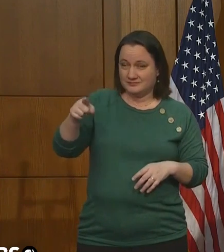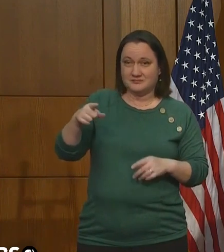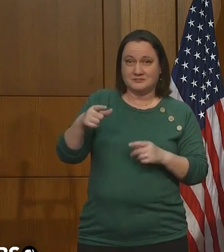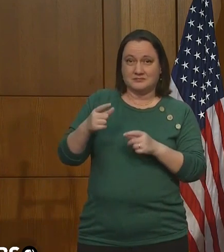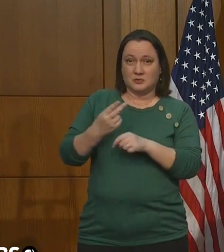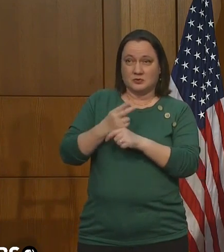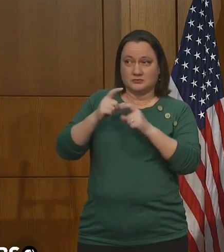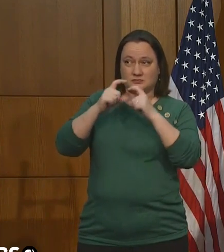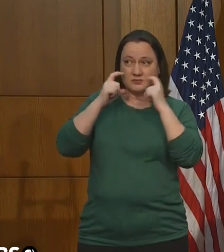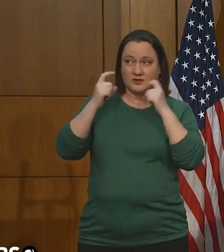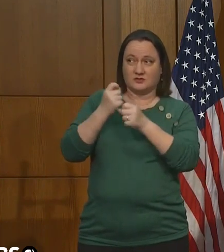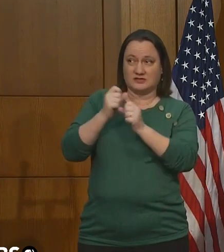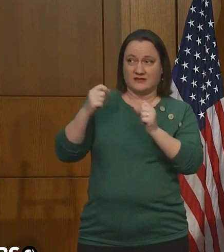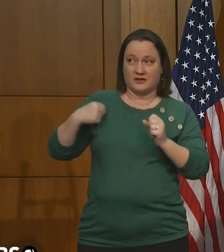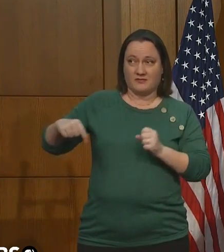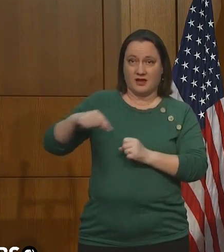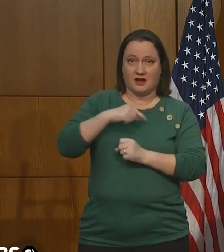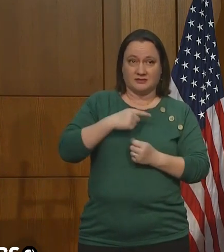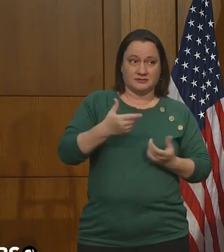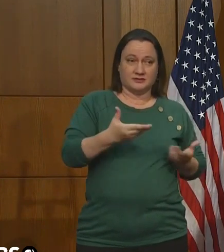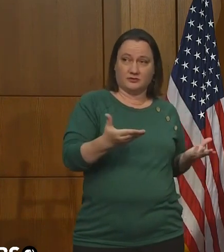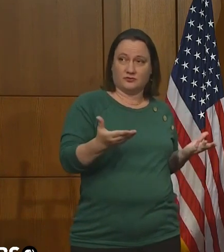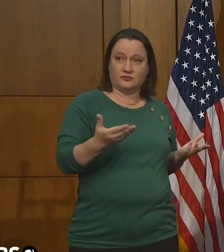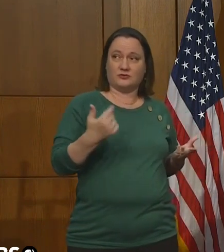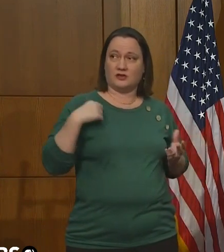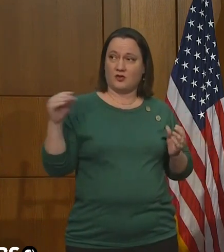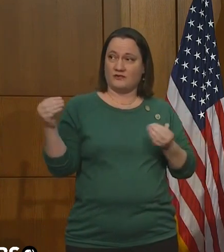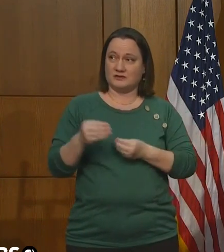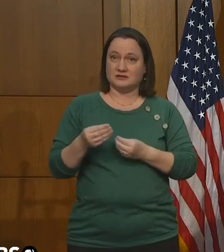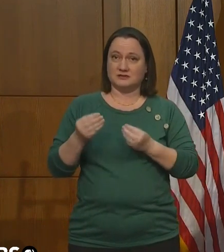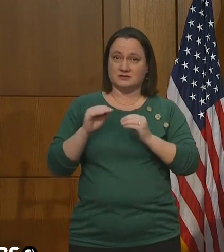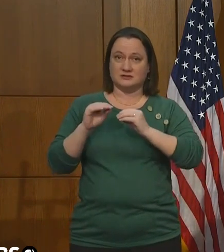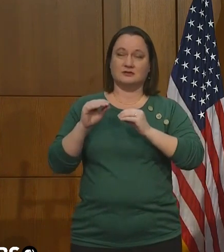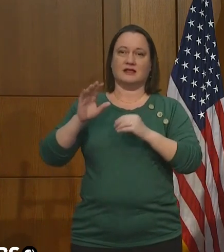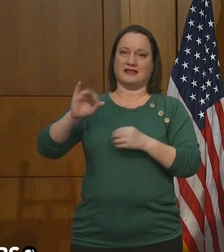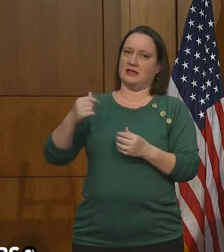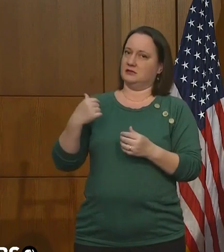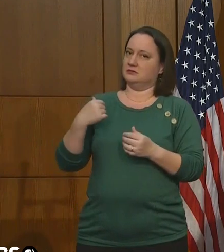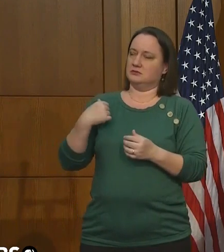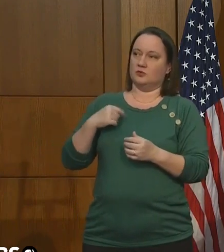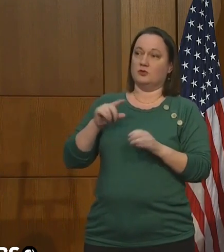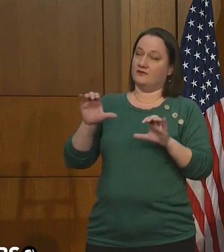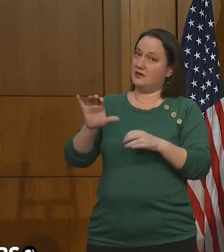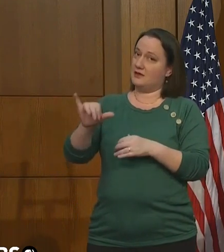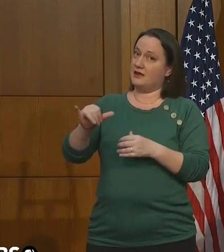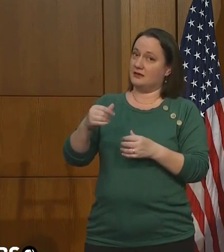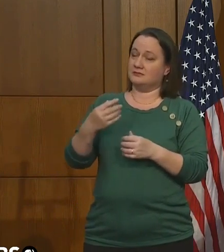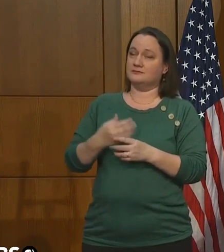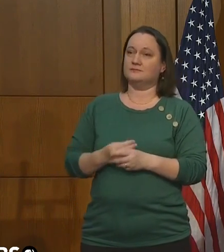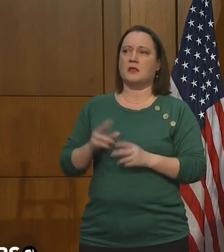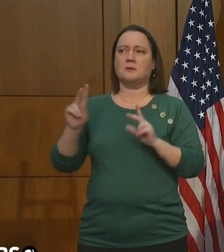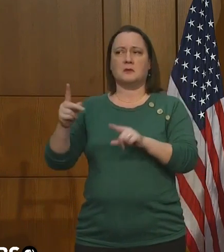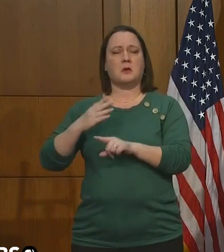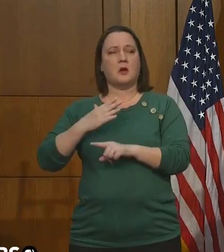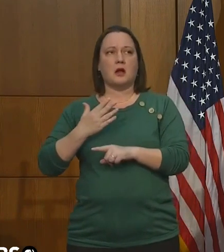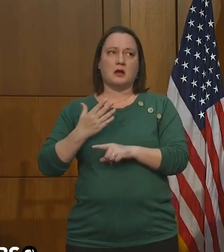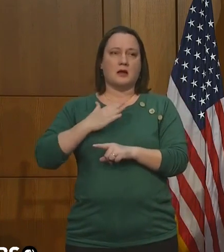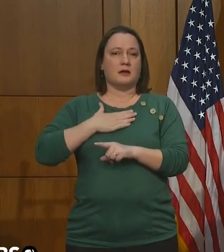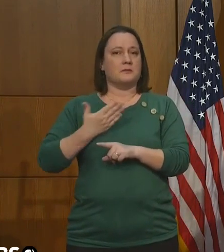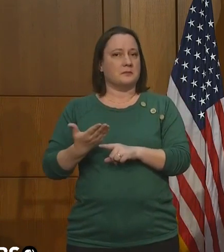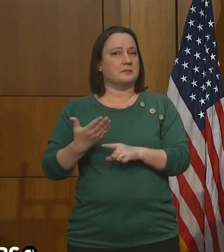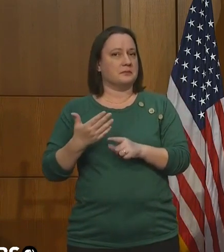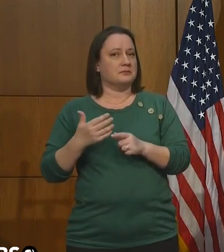mask for the safety of all of us in this office? And as a matter of fact, that's what we've done. And people have been very